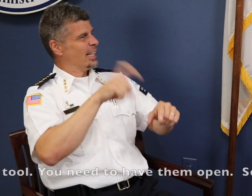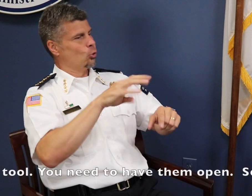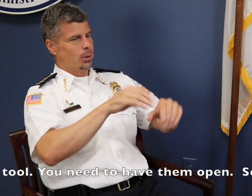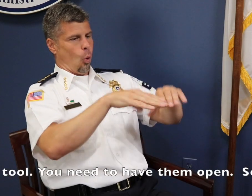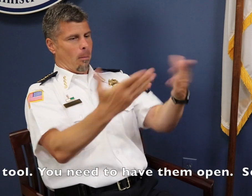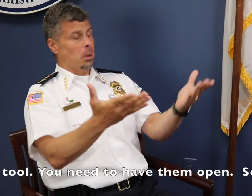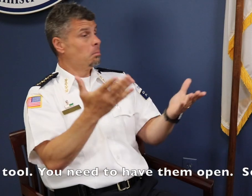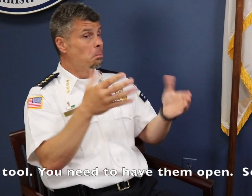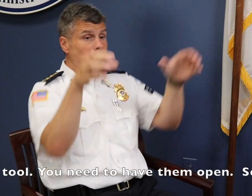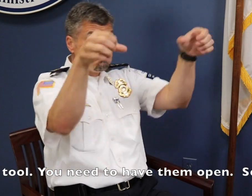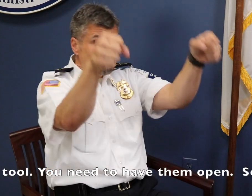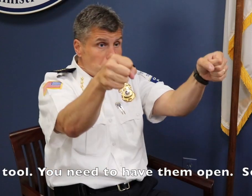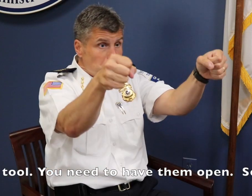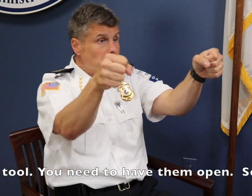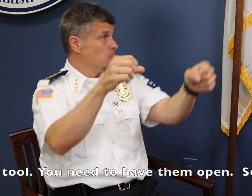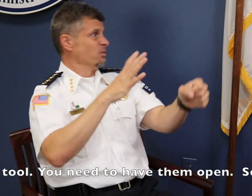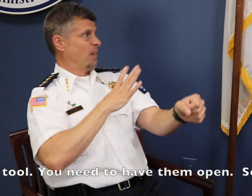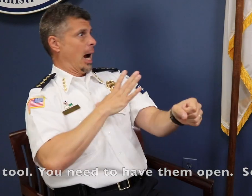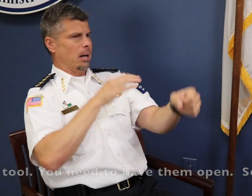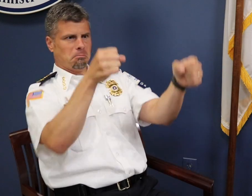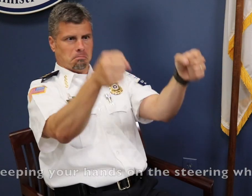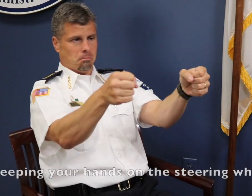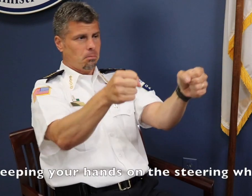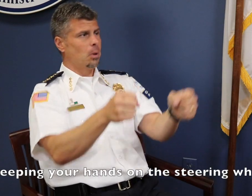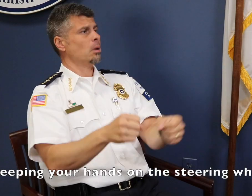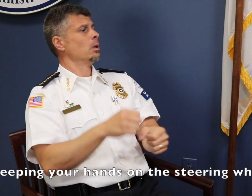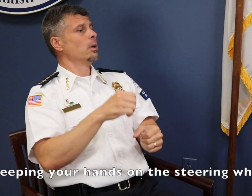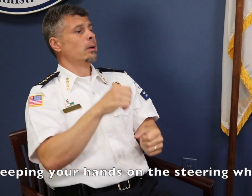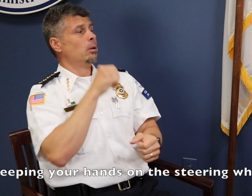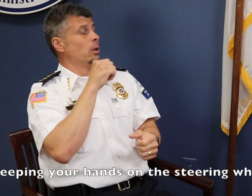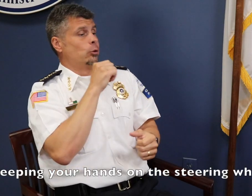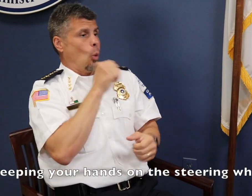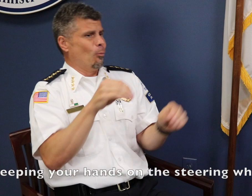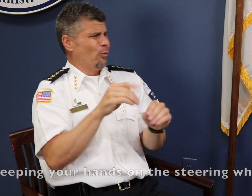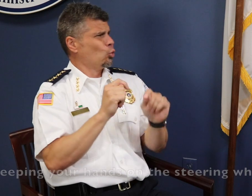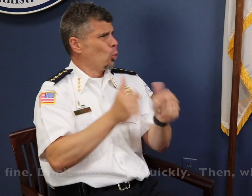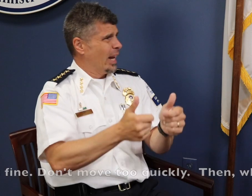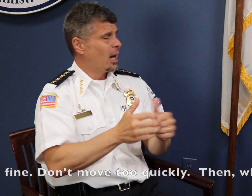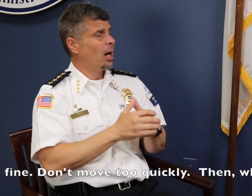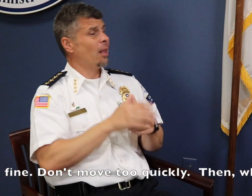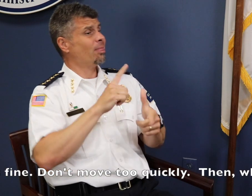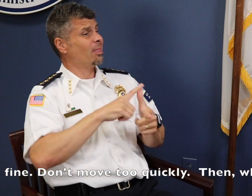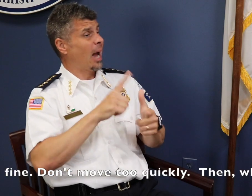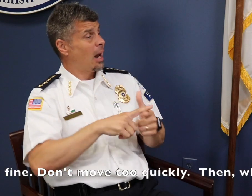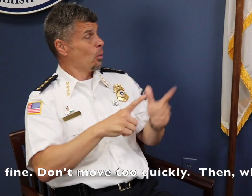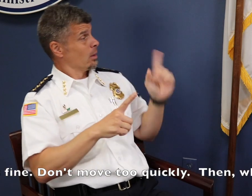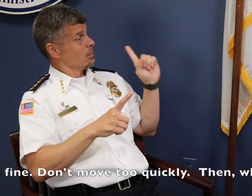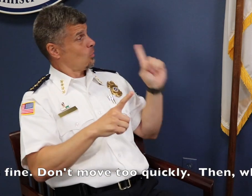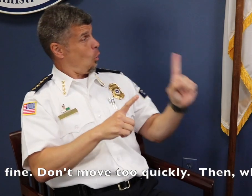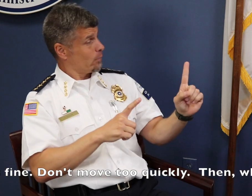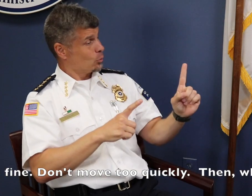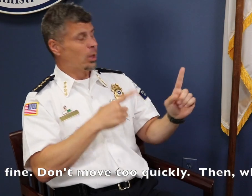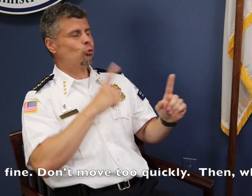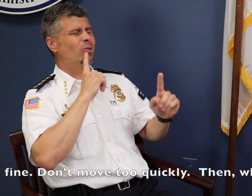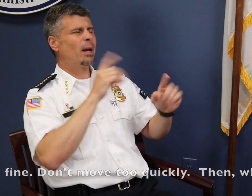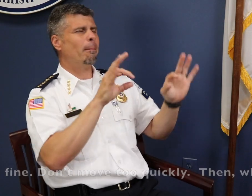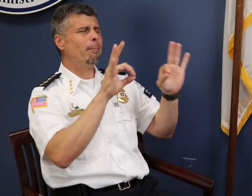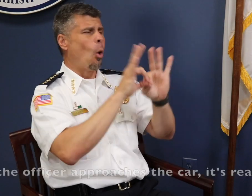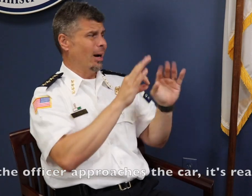communication tools, so you need to have them open. So keeping your hands on the steering wheel is fine. Don't move too quickly. Then when the